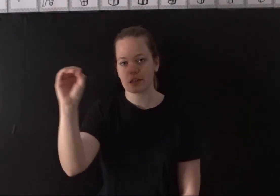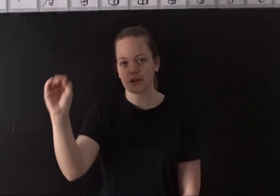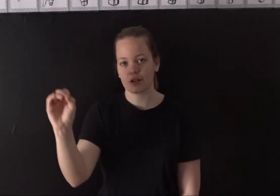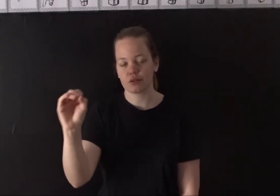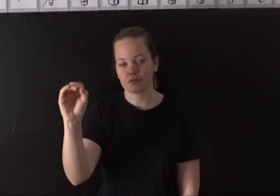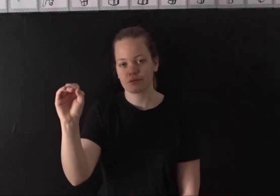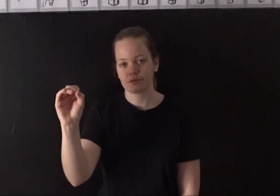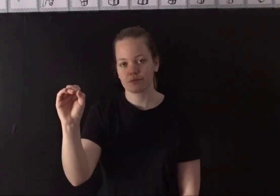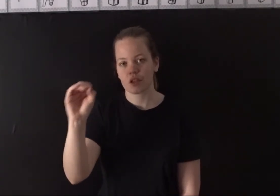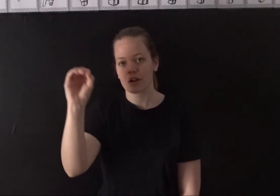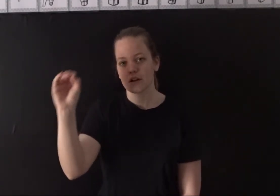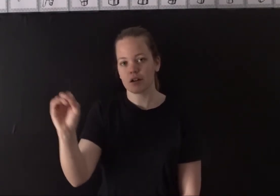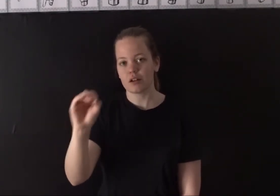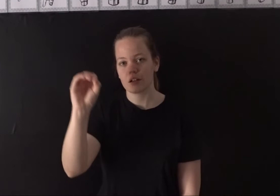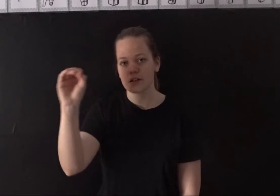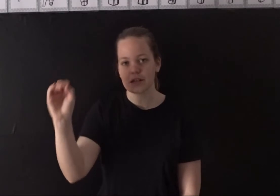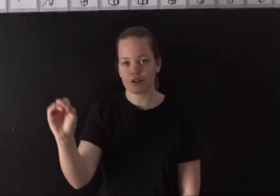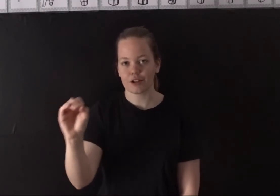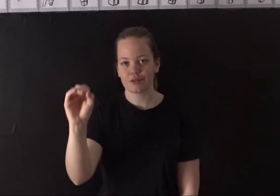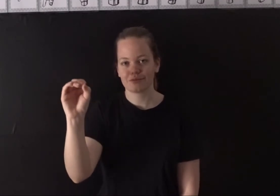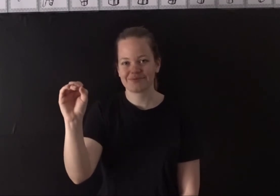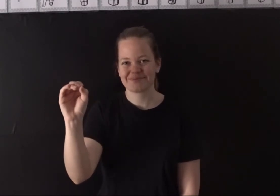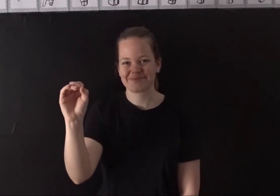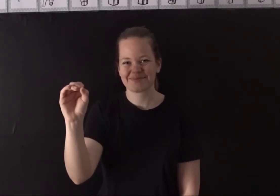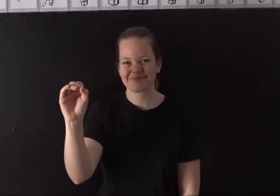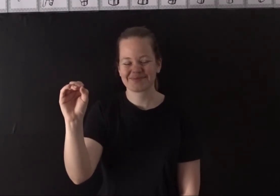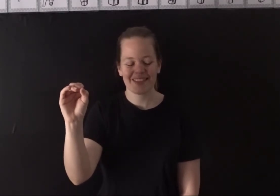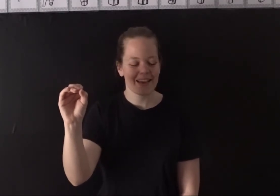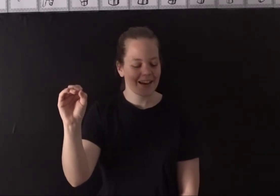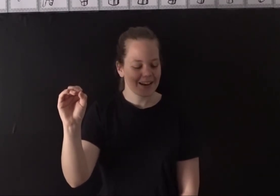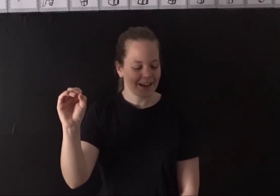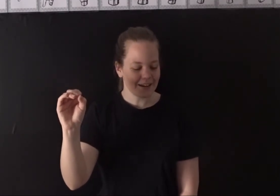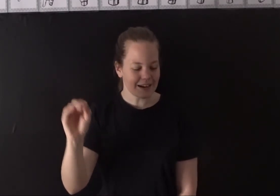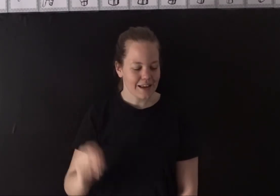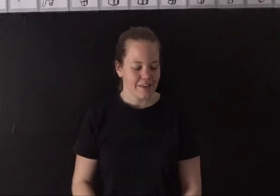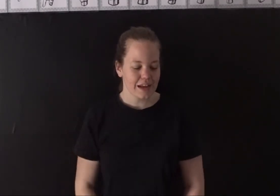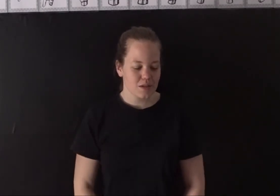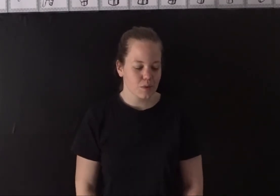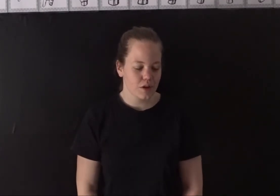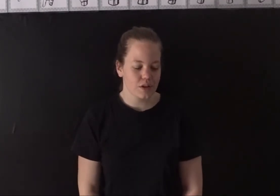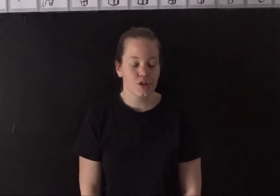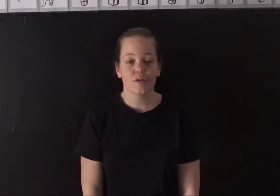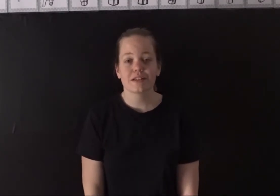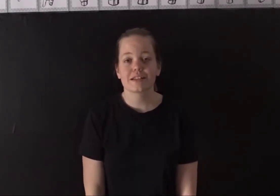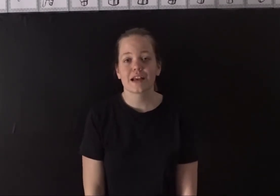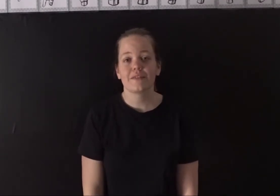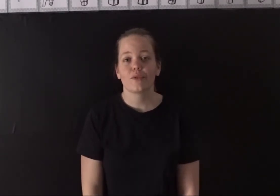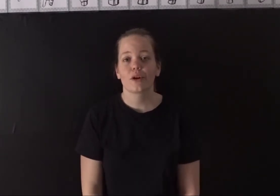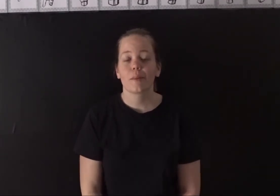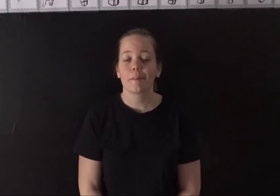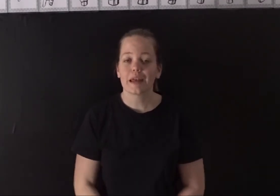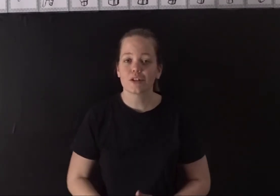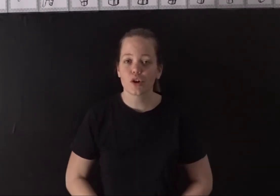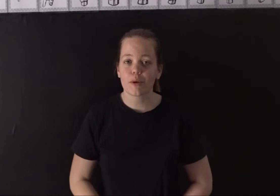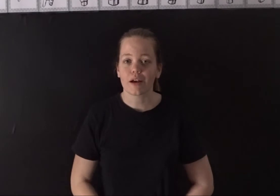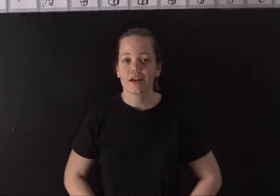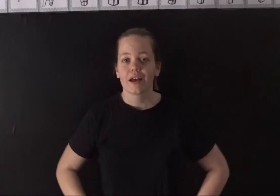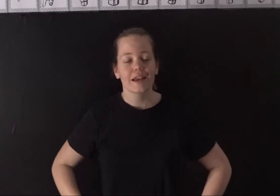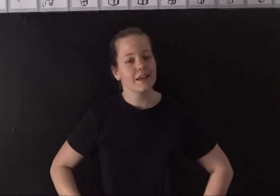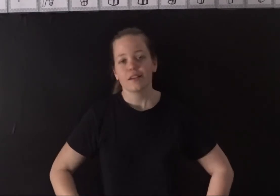Ontario. Ontario. Alright, the next one we are going to do is the sign for Manitoba. Again, this